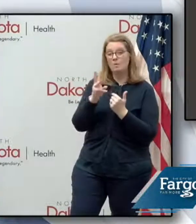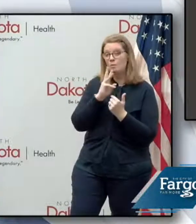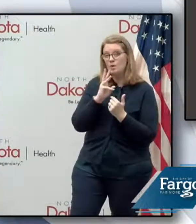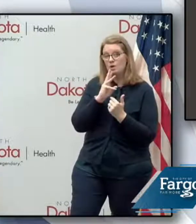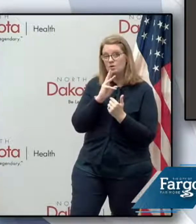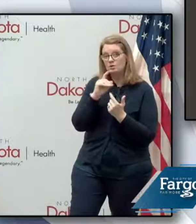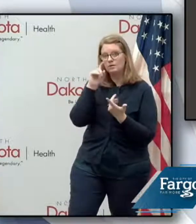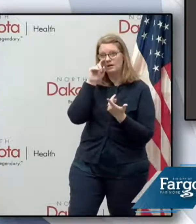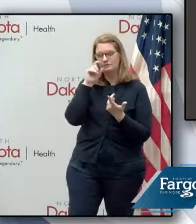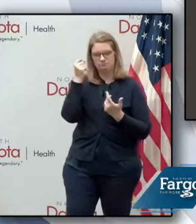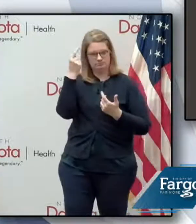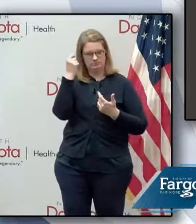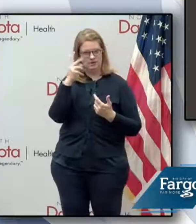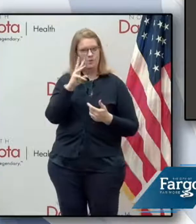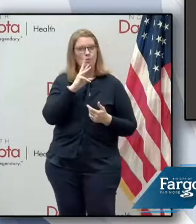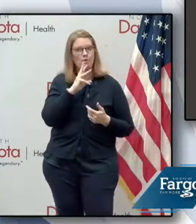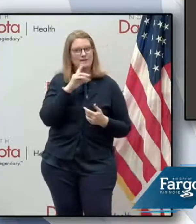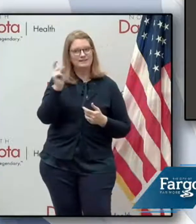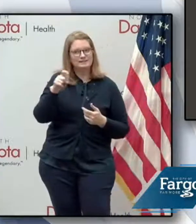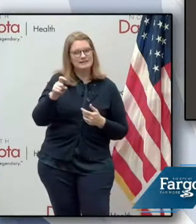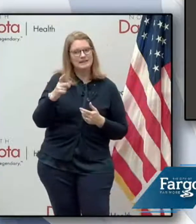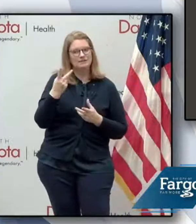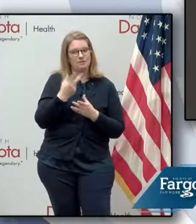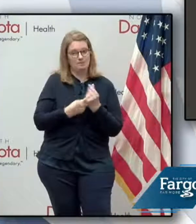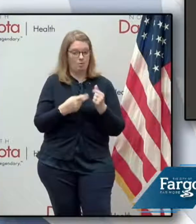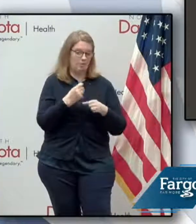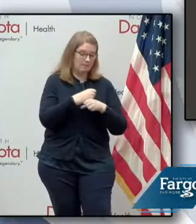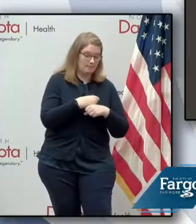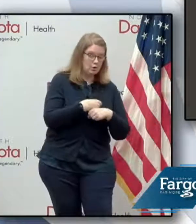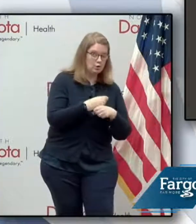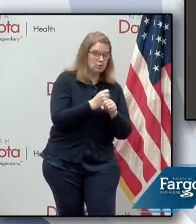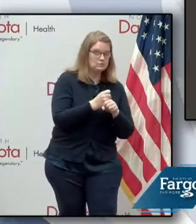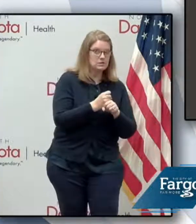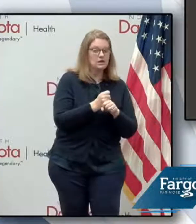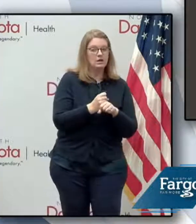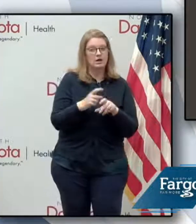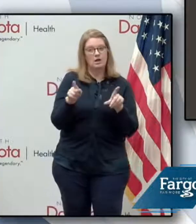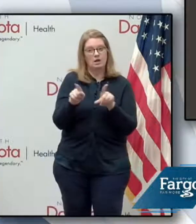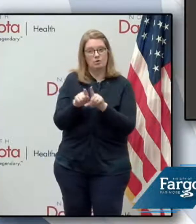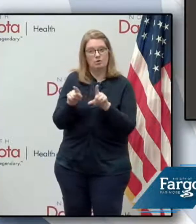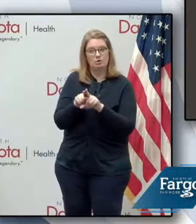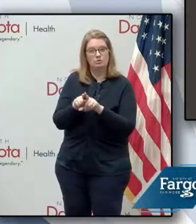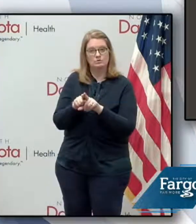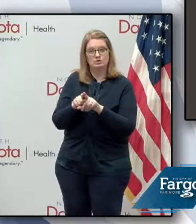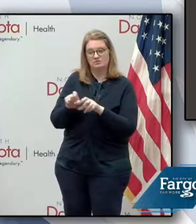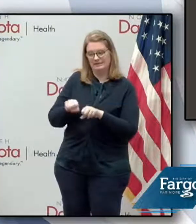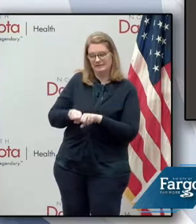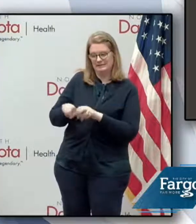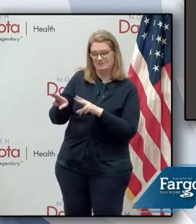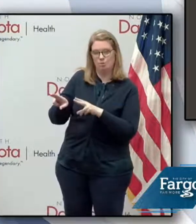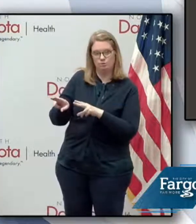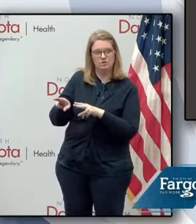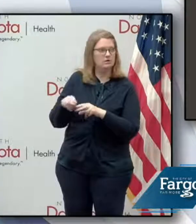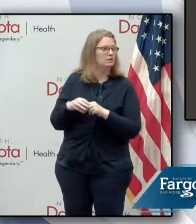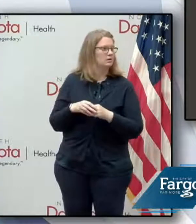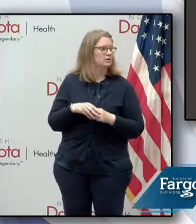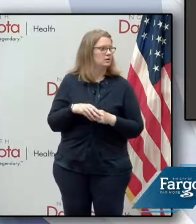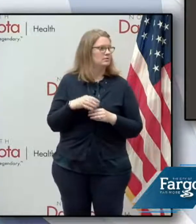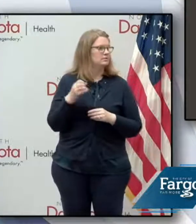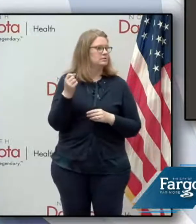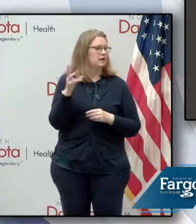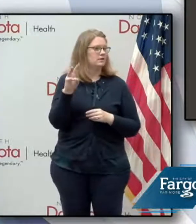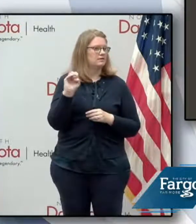Water is something that is needed for both producing and also disposal after a well is